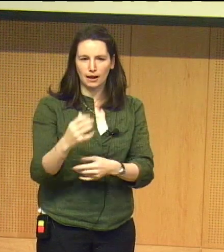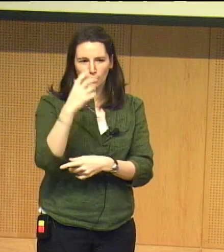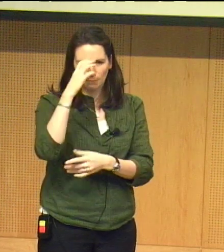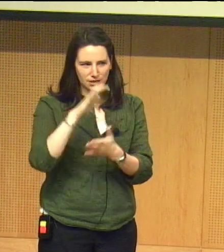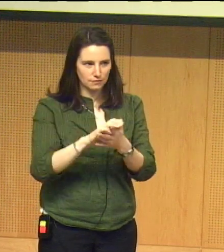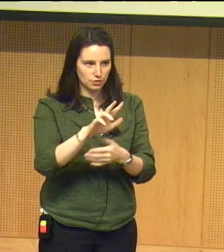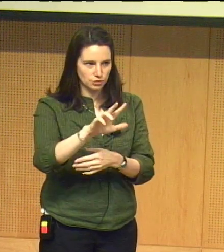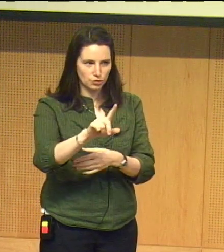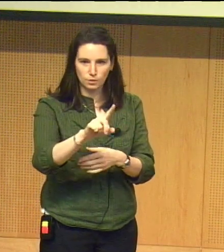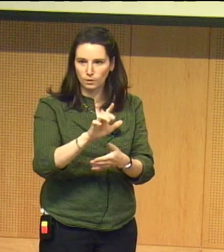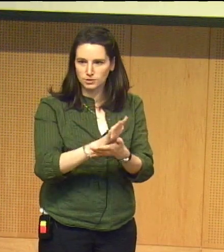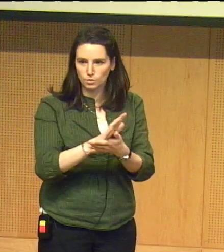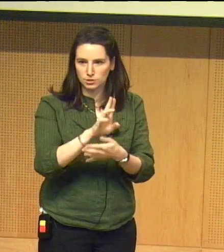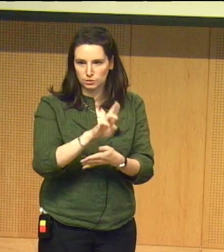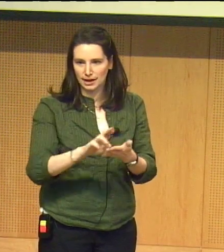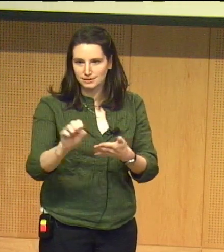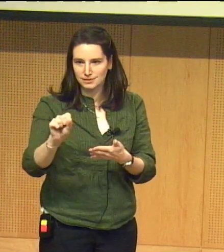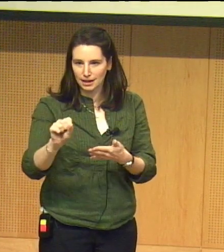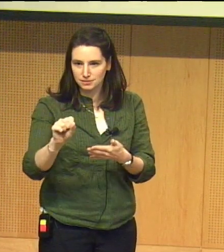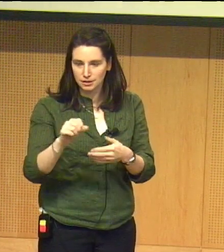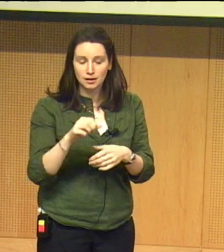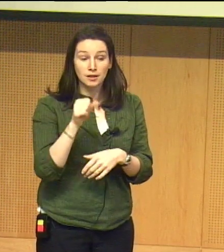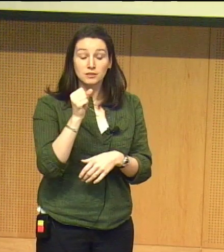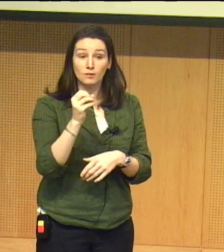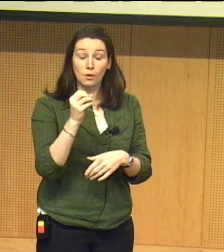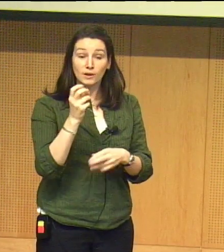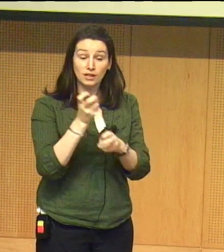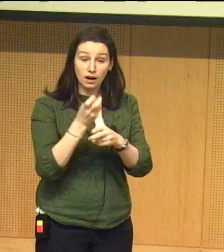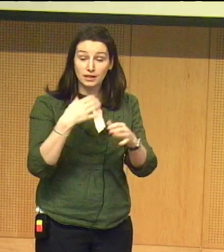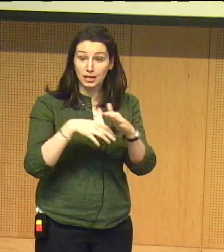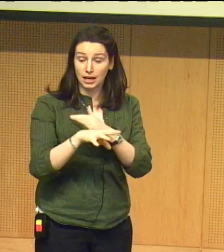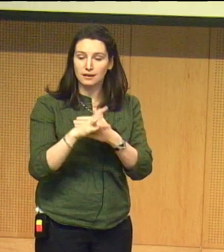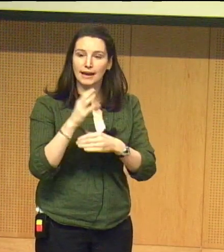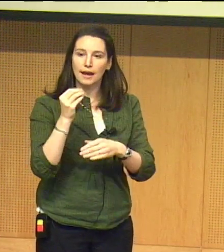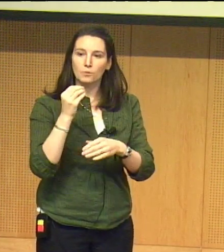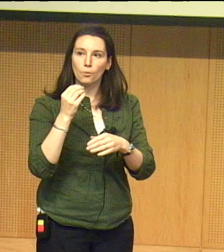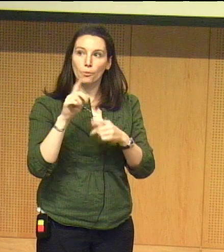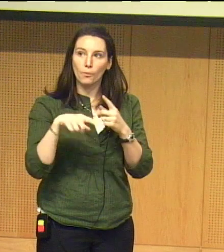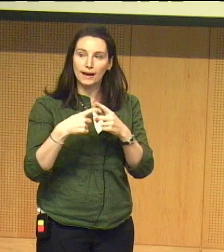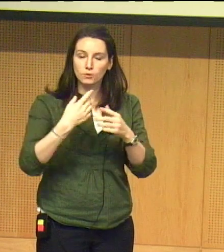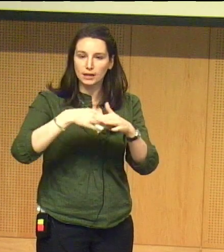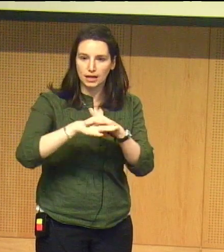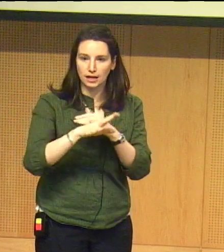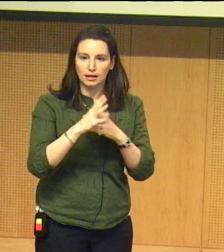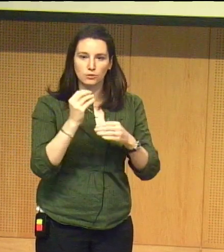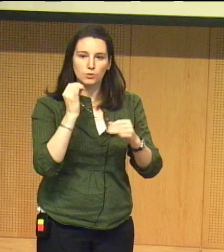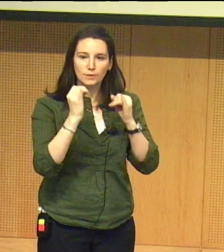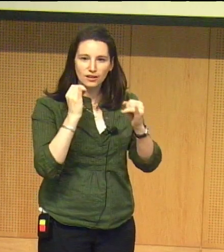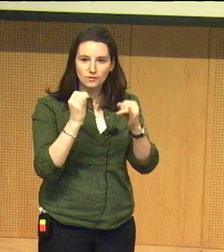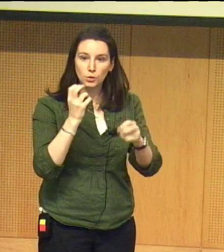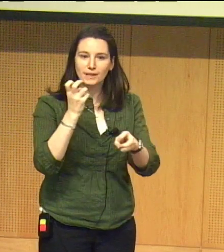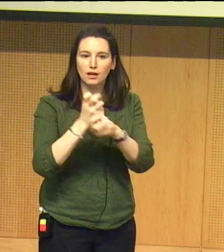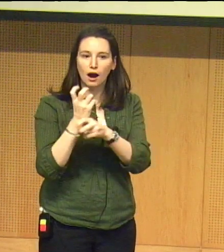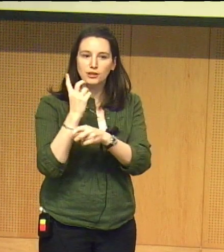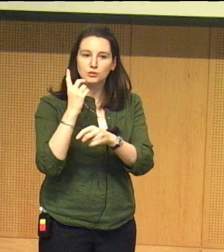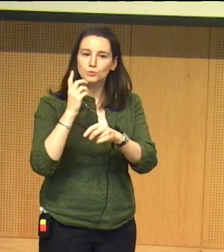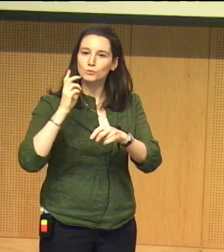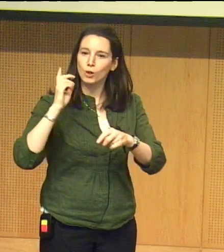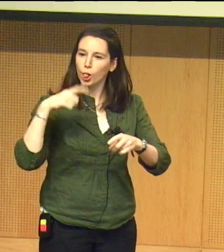I believe there's 31 schools in the United States. So it's hard to get in. And when you get in and you do an interview, it's hard to look